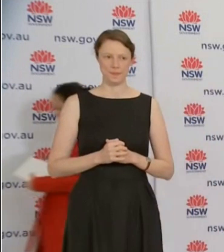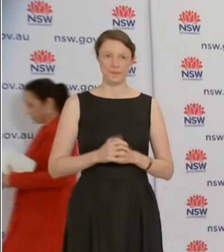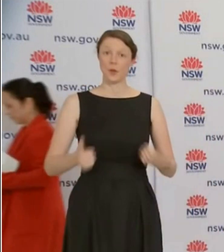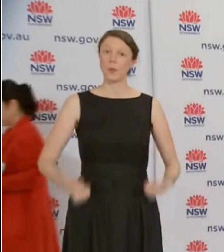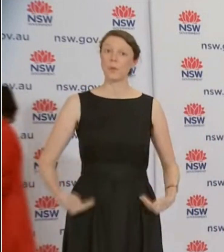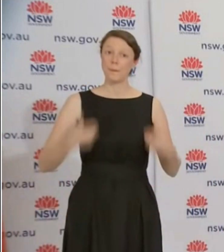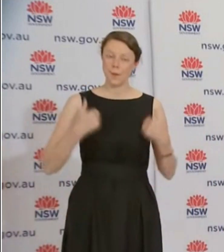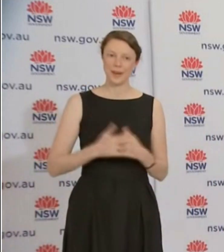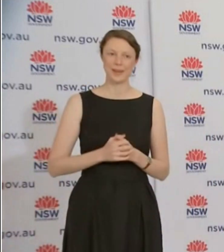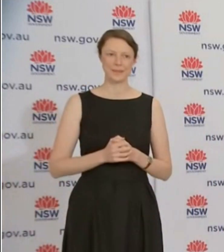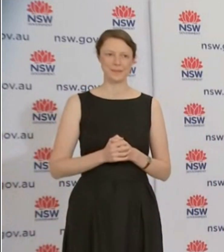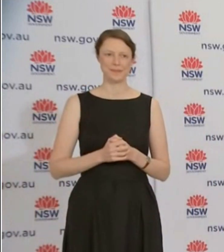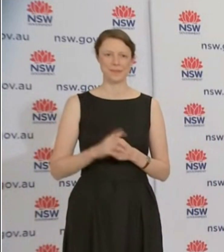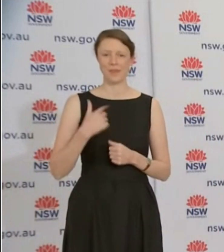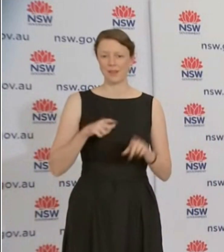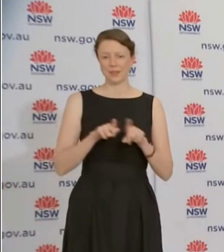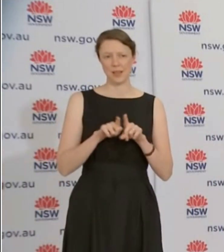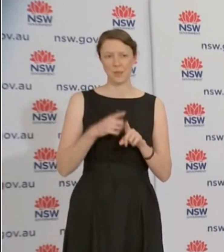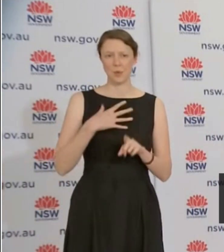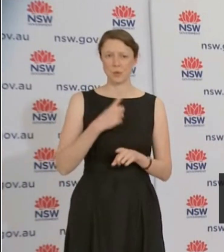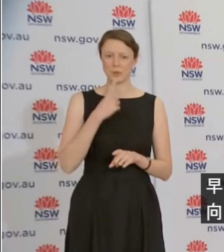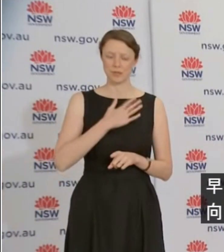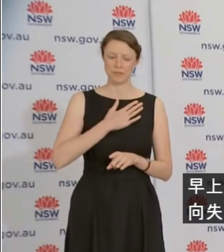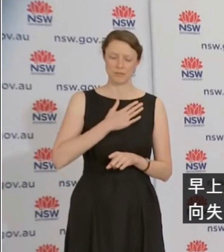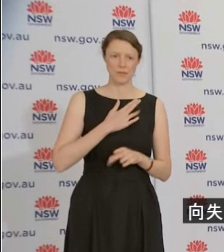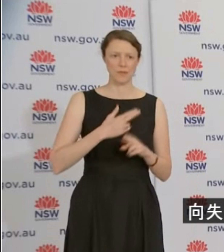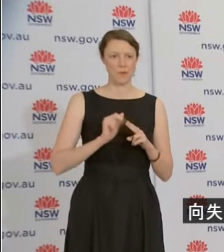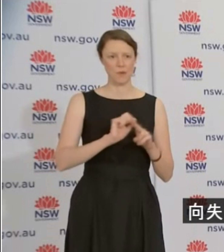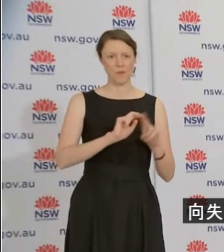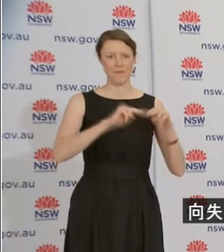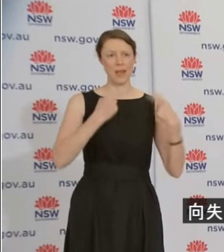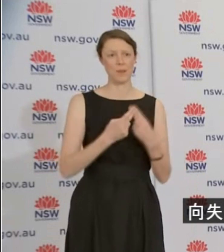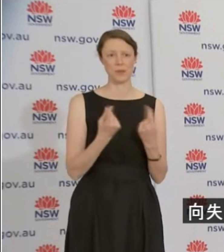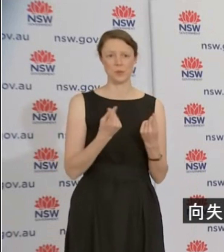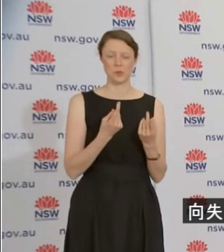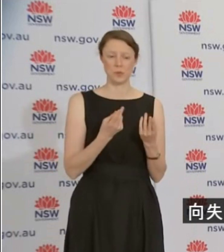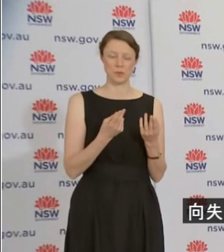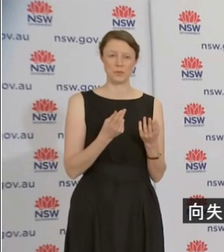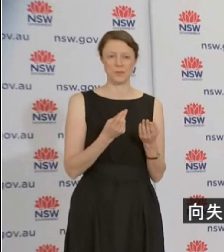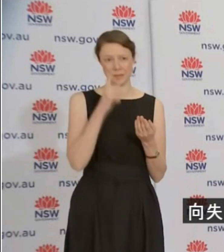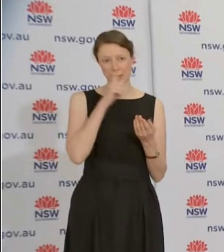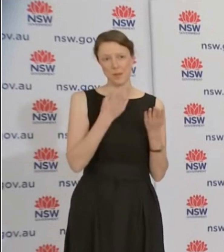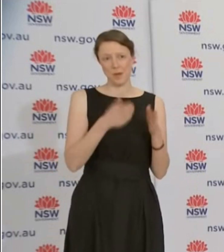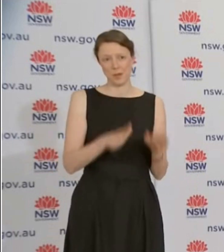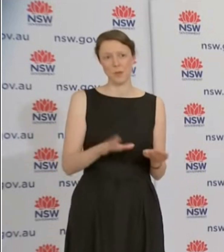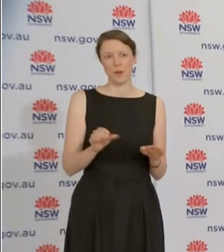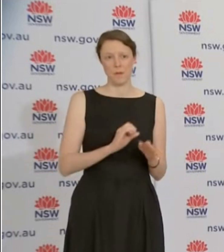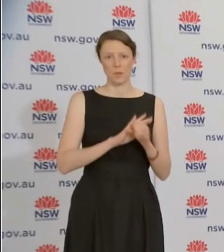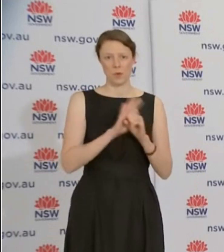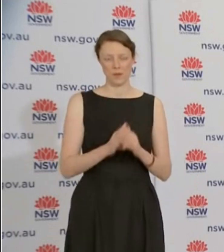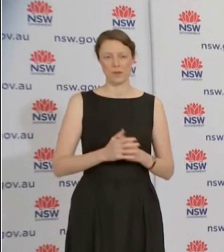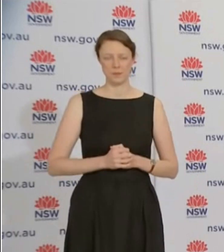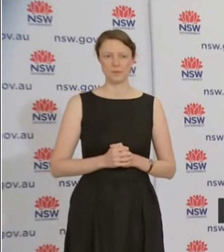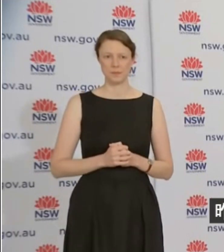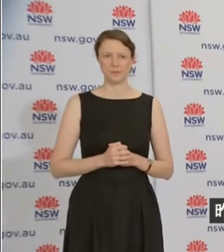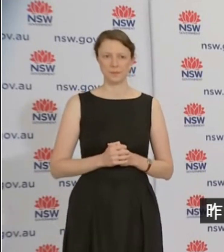Good morning. I start by offering my condolences to the families that lost loved ones. You remain in our thoughts and prayers. Up